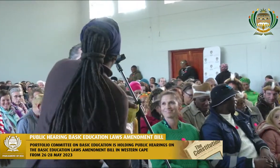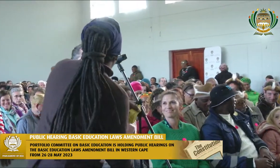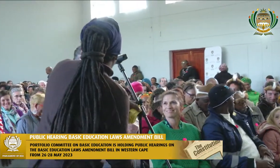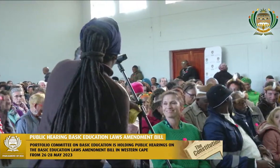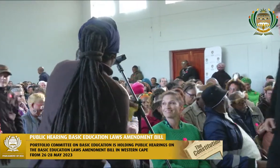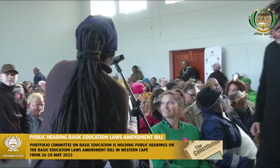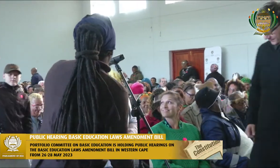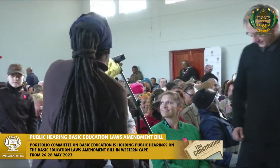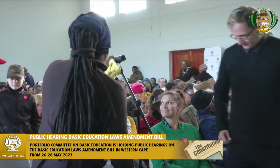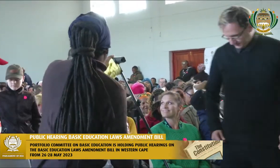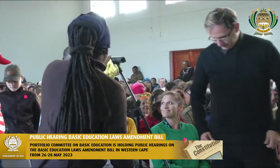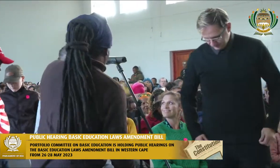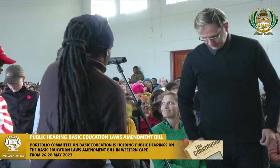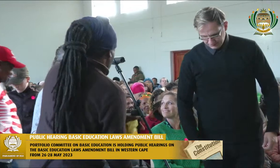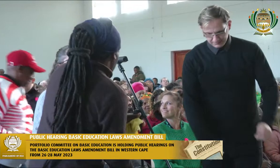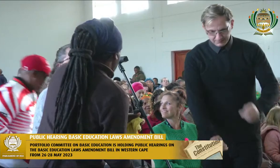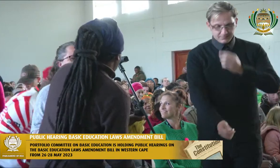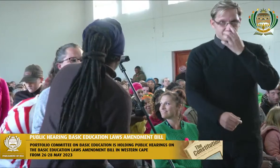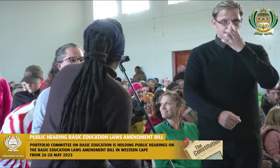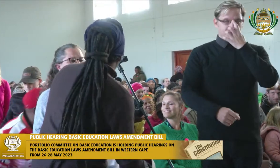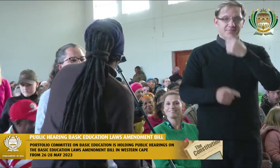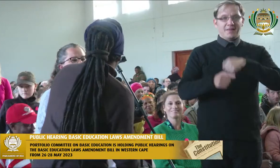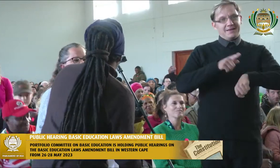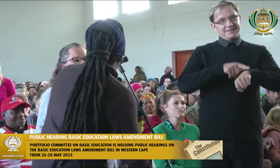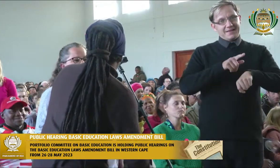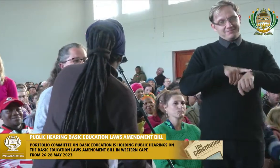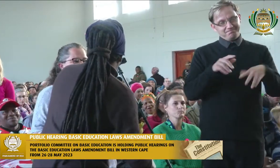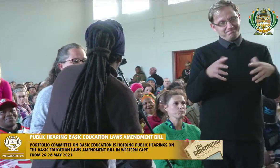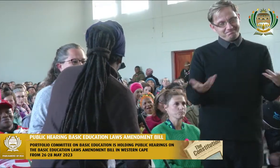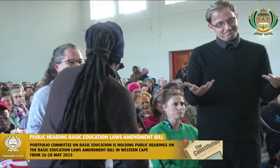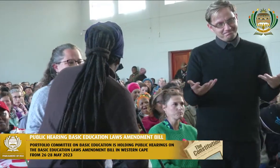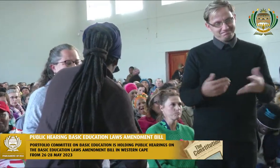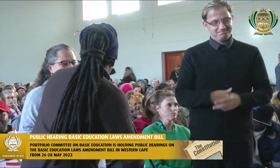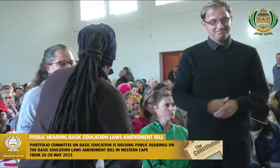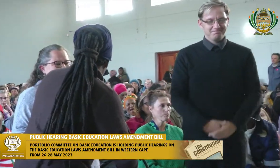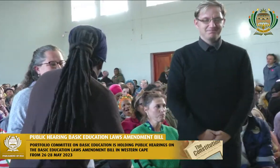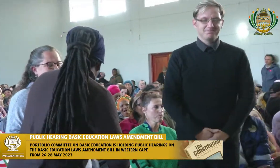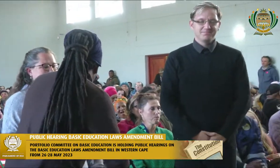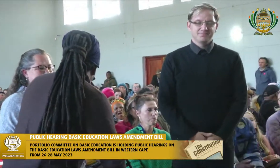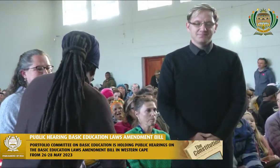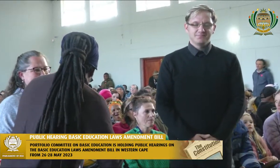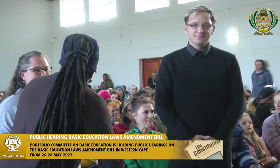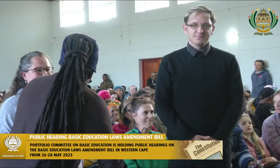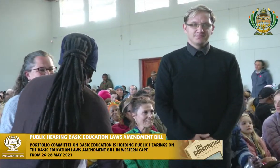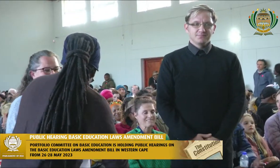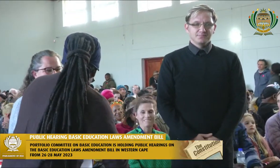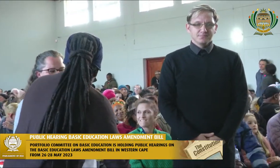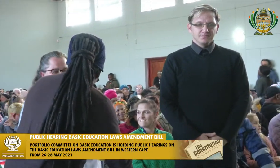Your time is up.